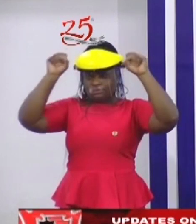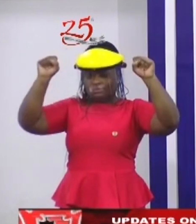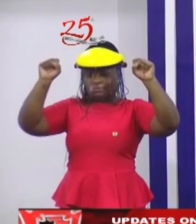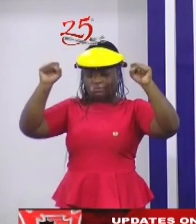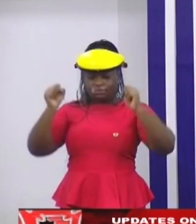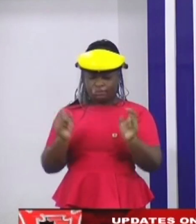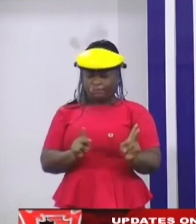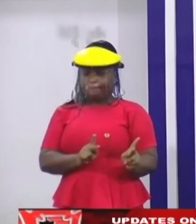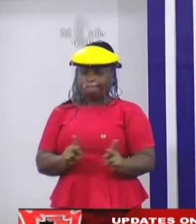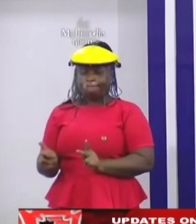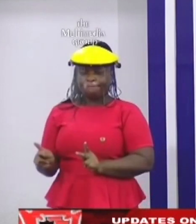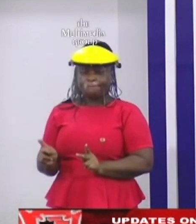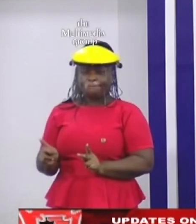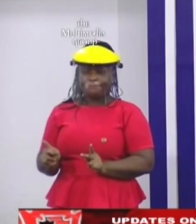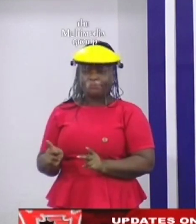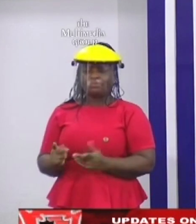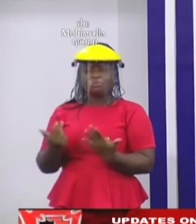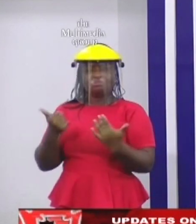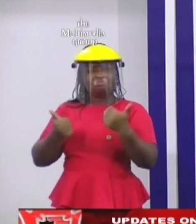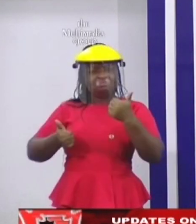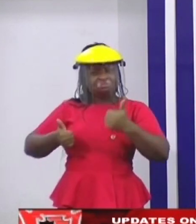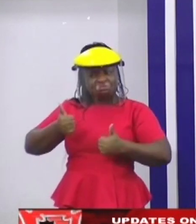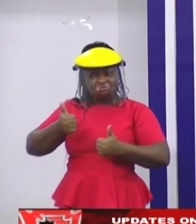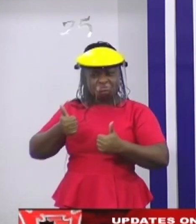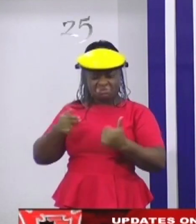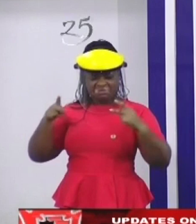recovery plan, which will also do with some